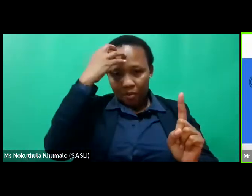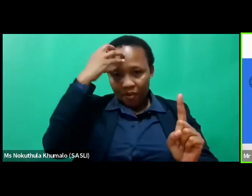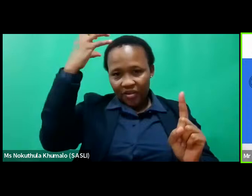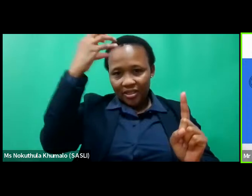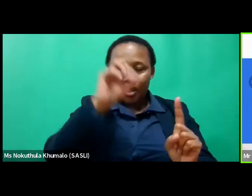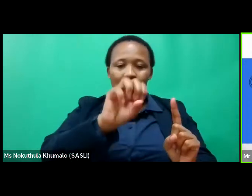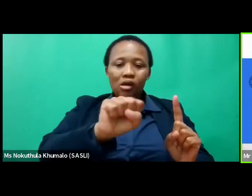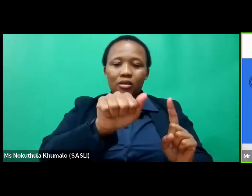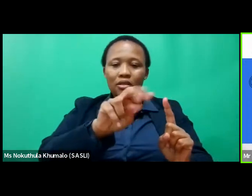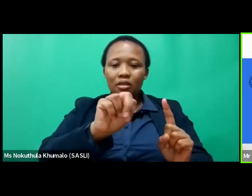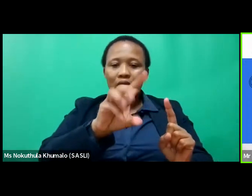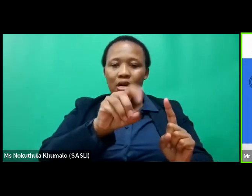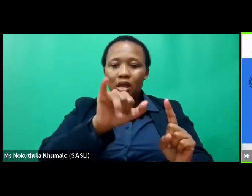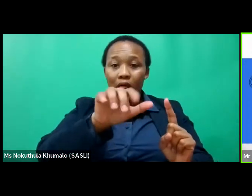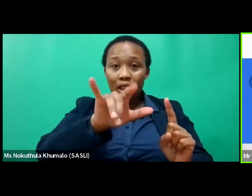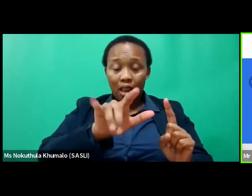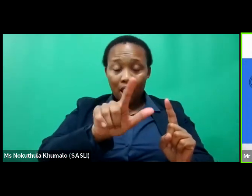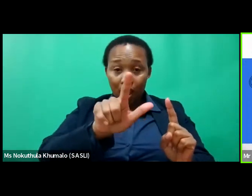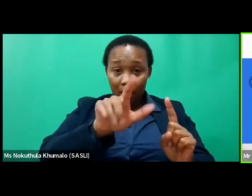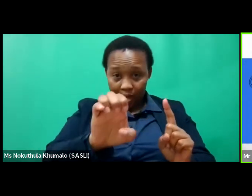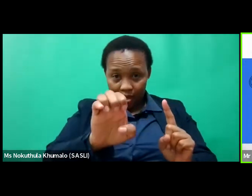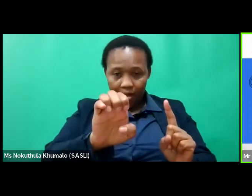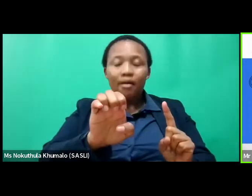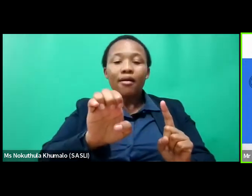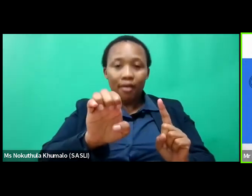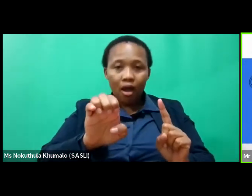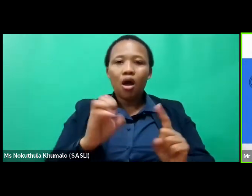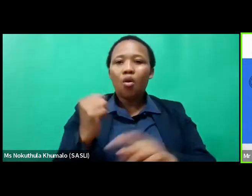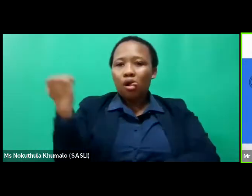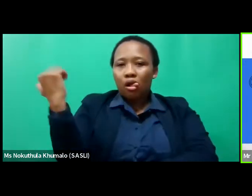his welcome address. Over to you, Prof.